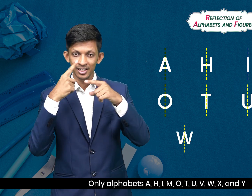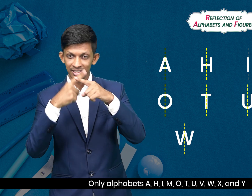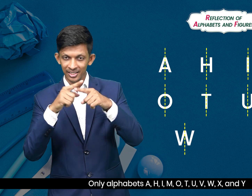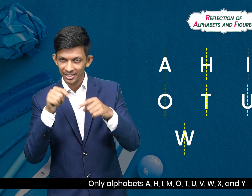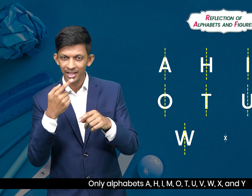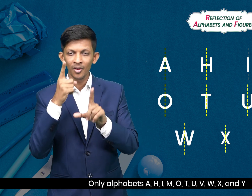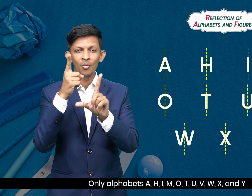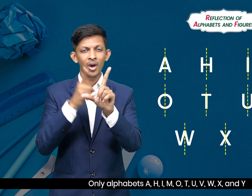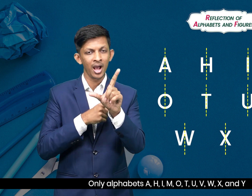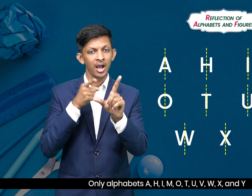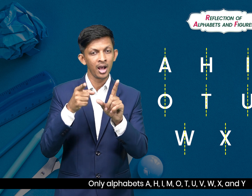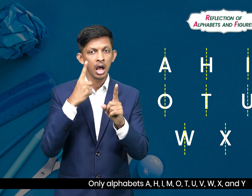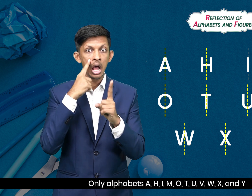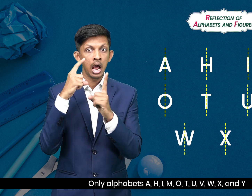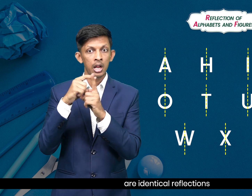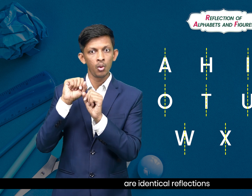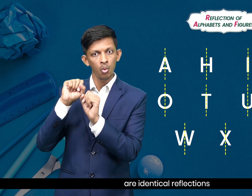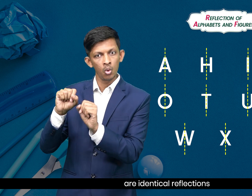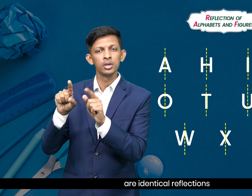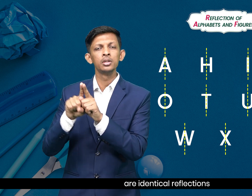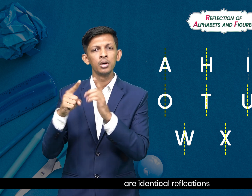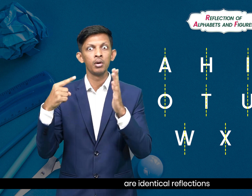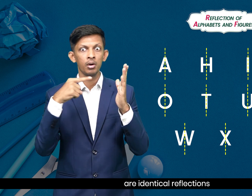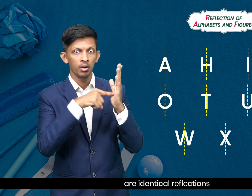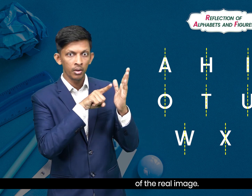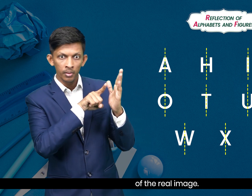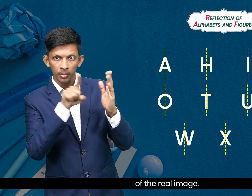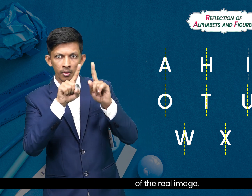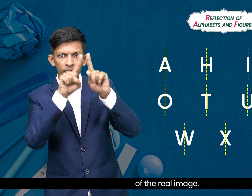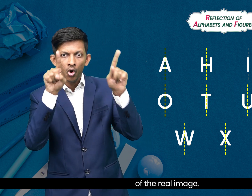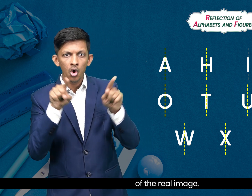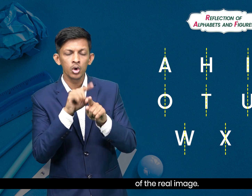W, X and Y are identical reflections of the real image.